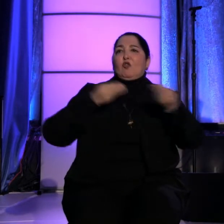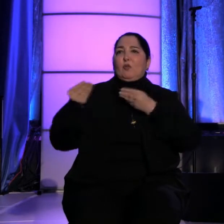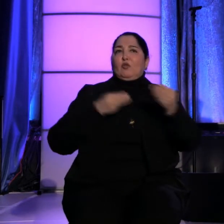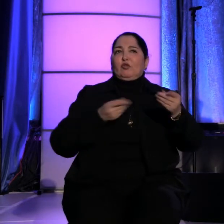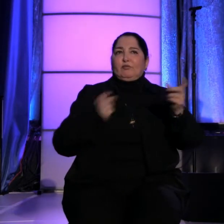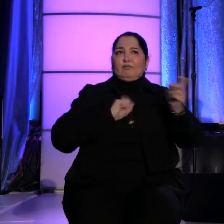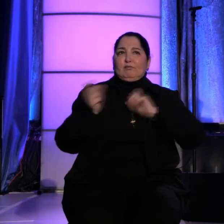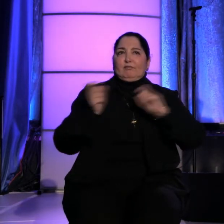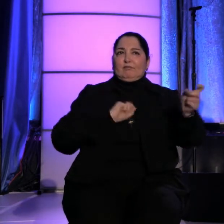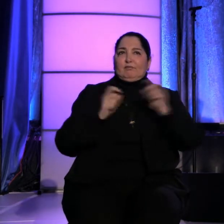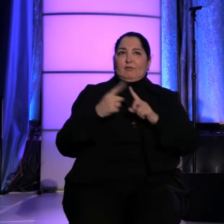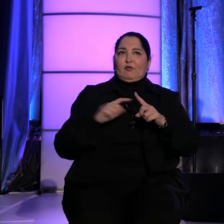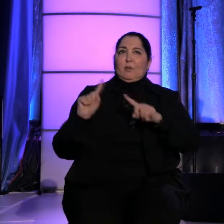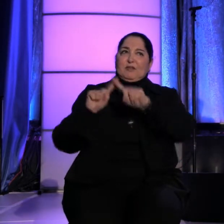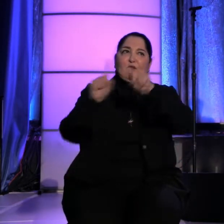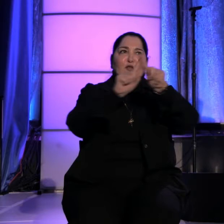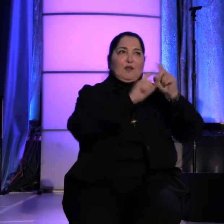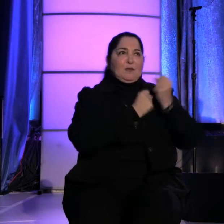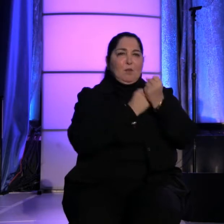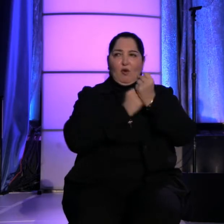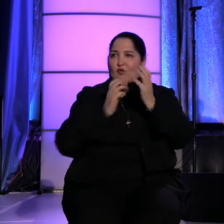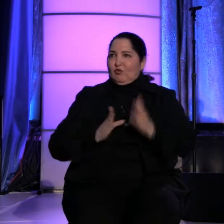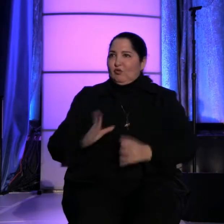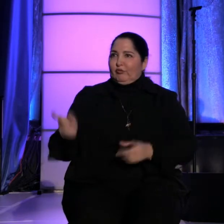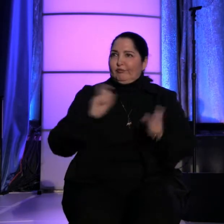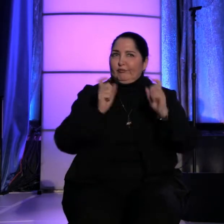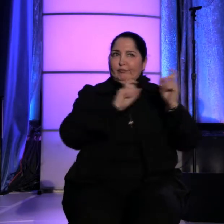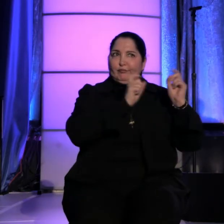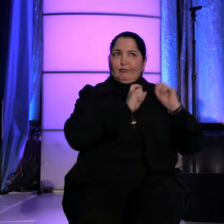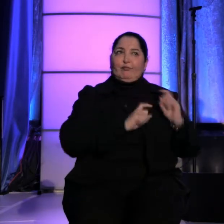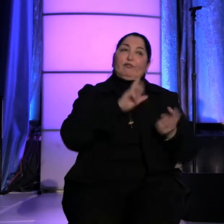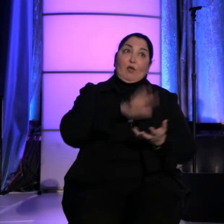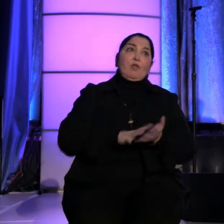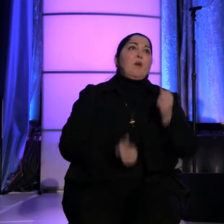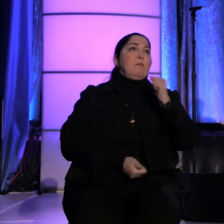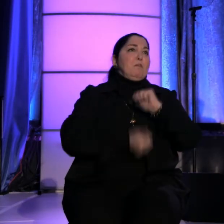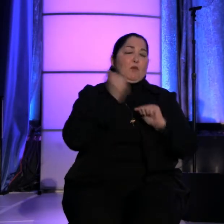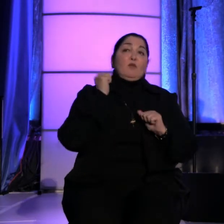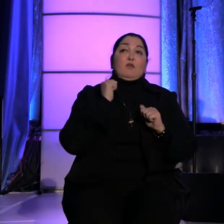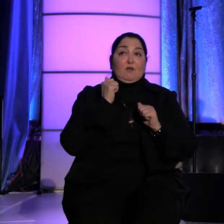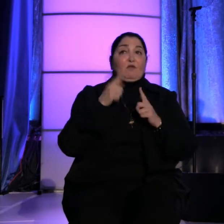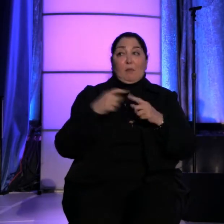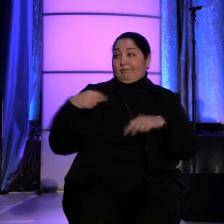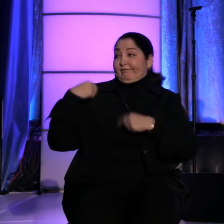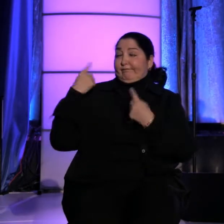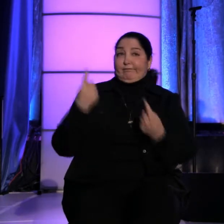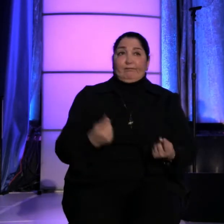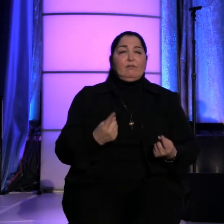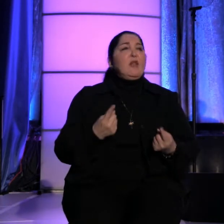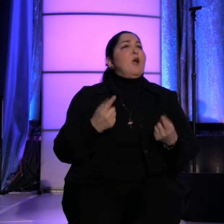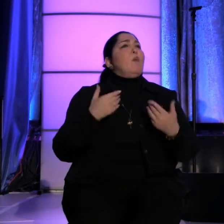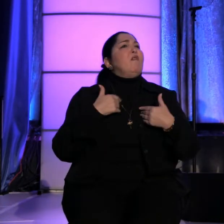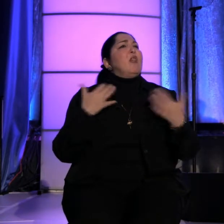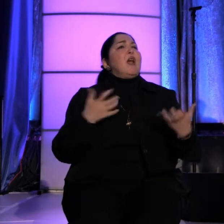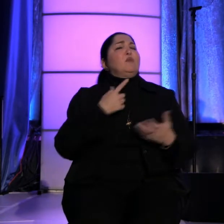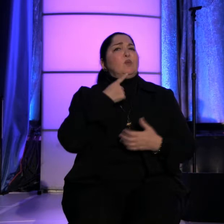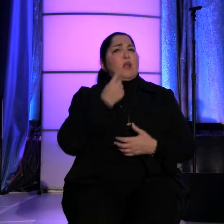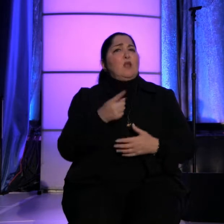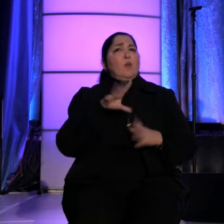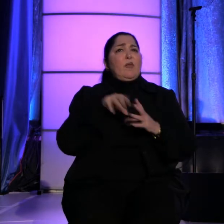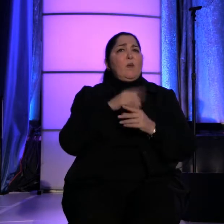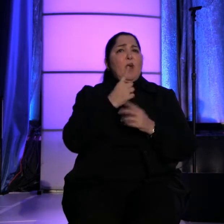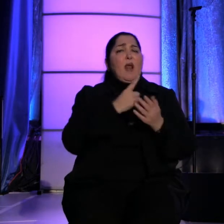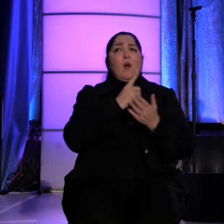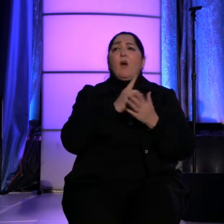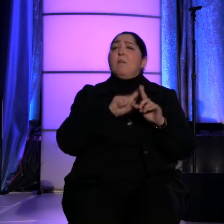great. Thank you. We have a lot to present this hour, but I'm going to take a moment